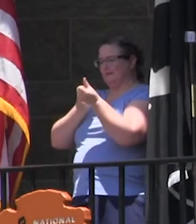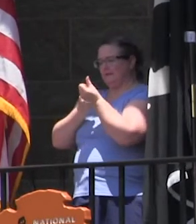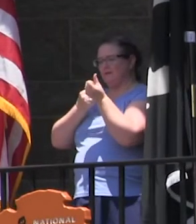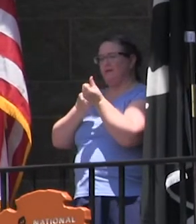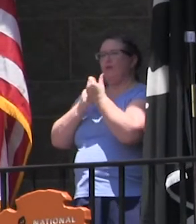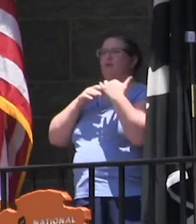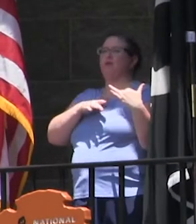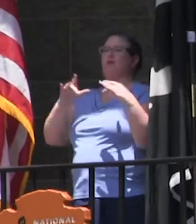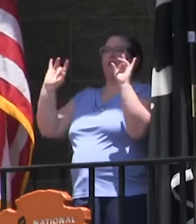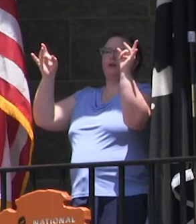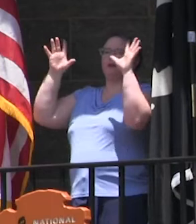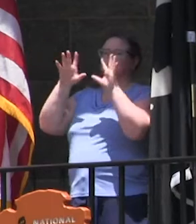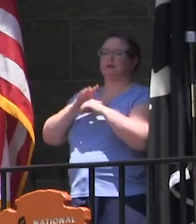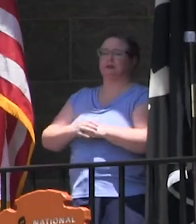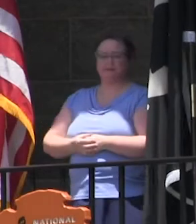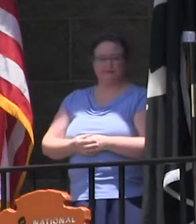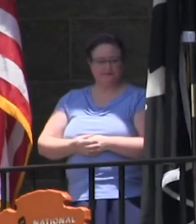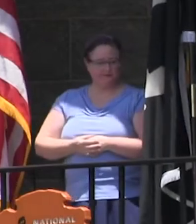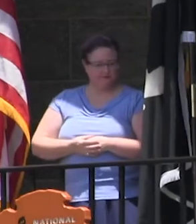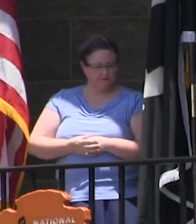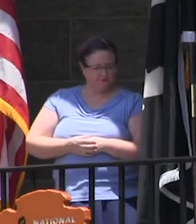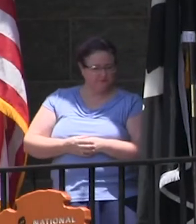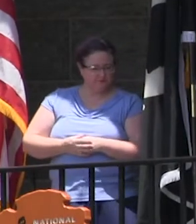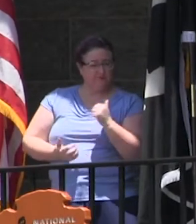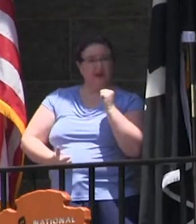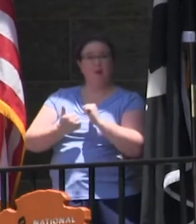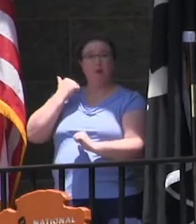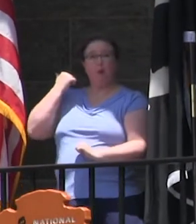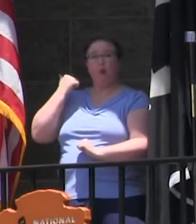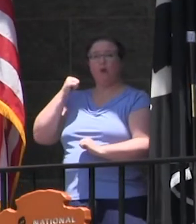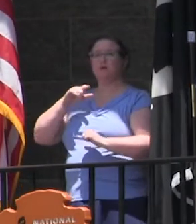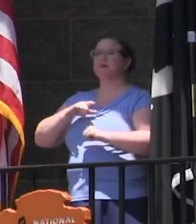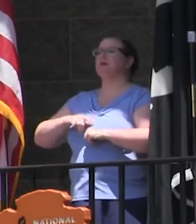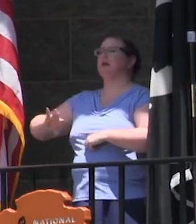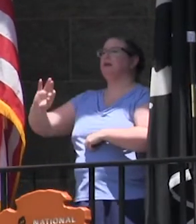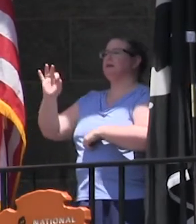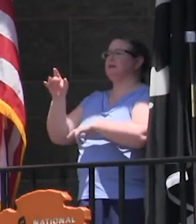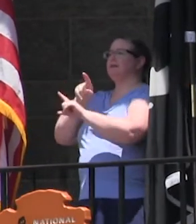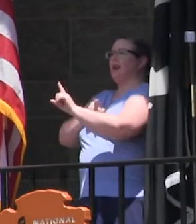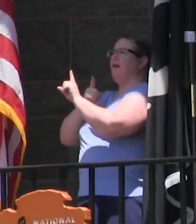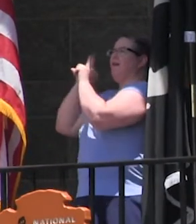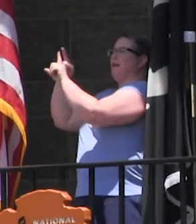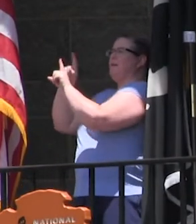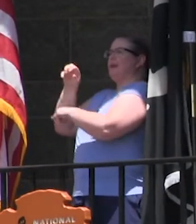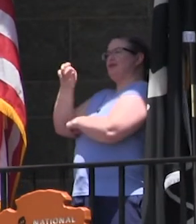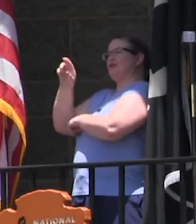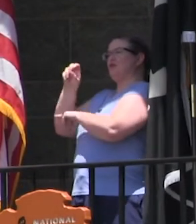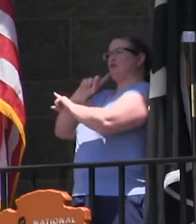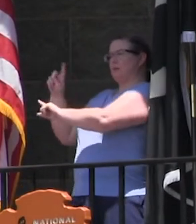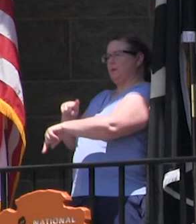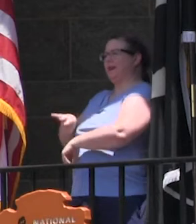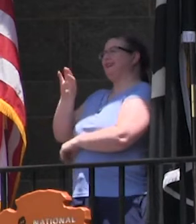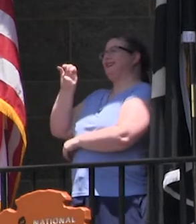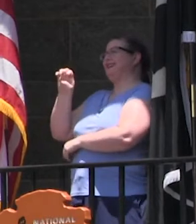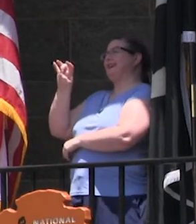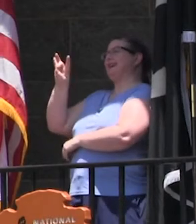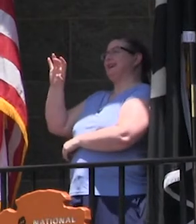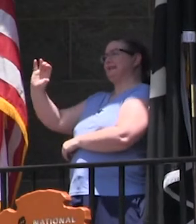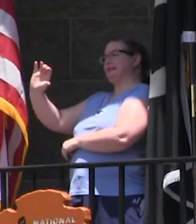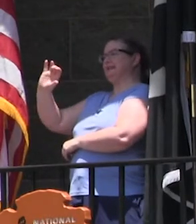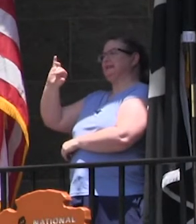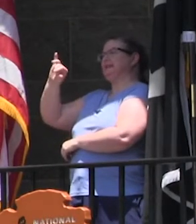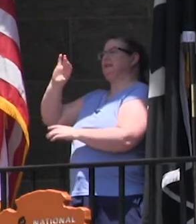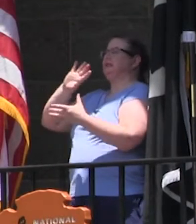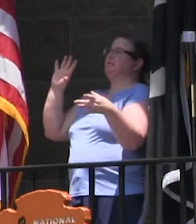terrorism. Most of those deployments as a mission crew commander, aboard the E-8C Joint